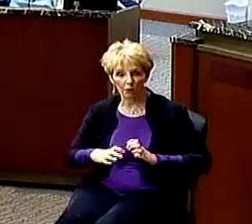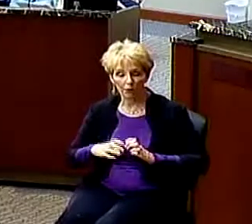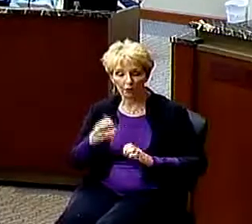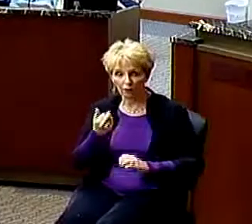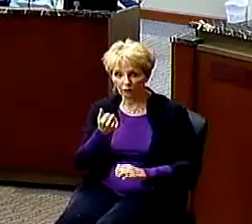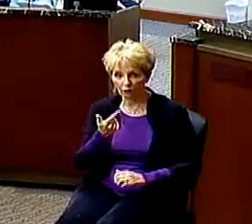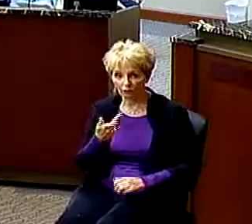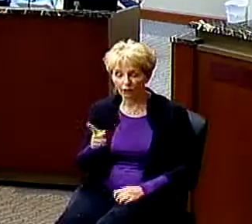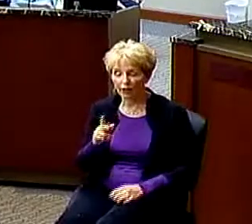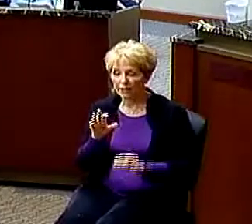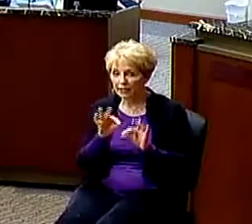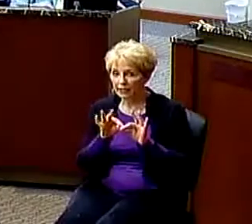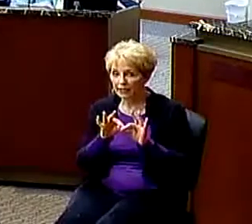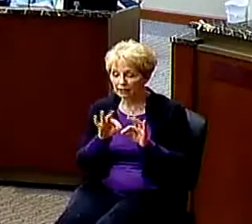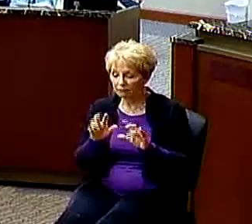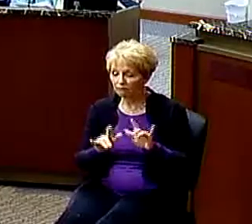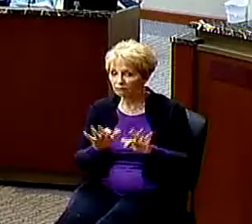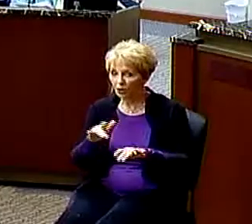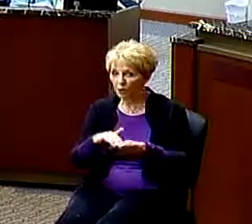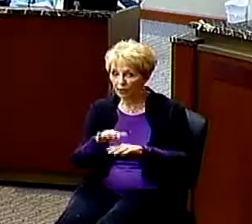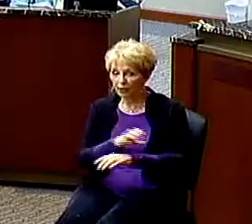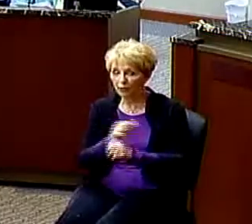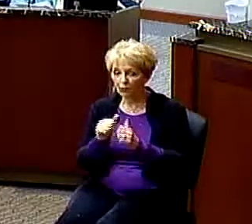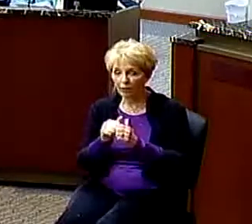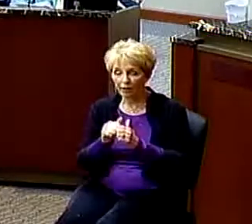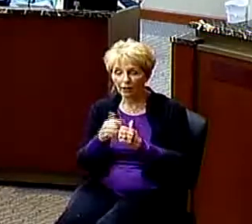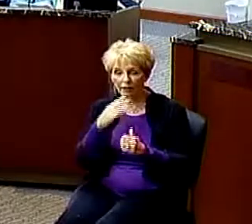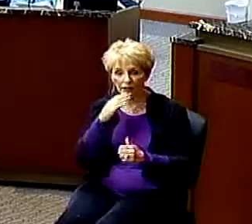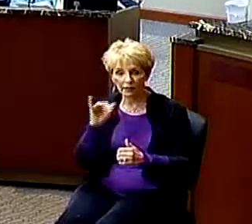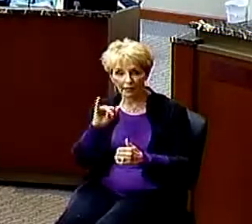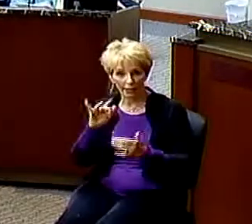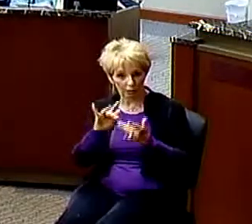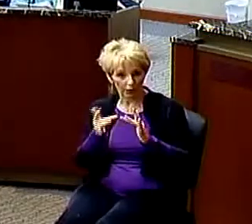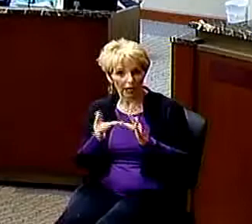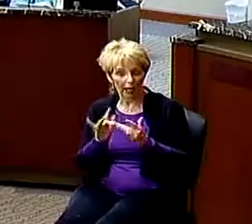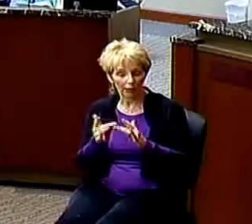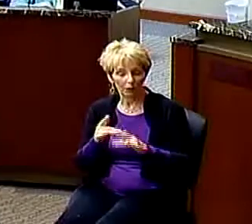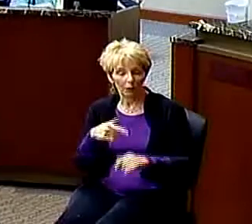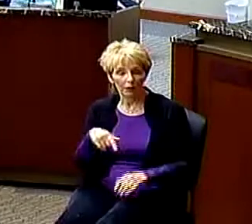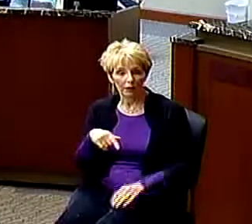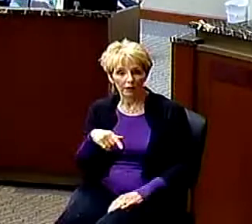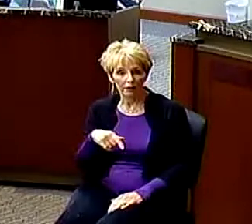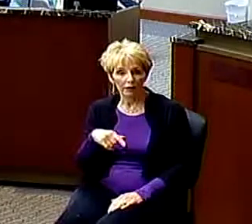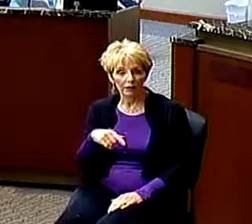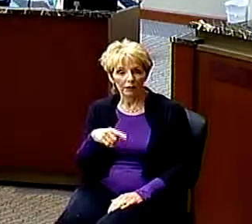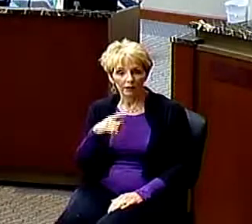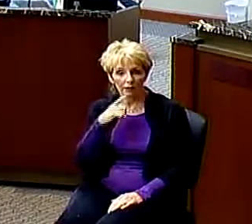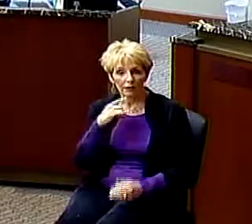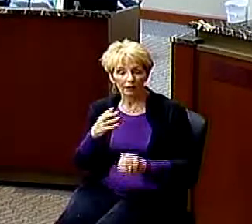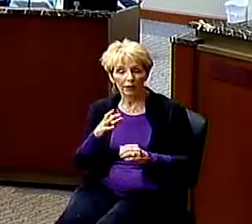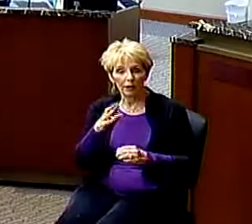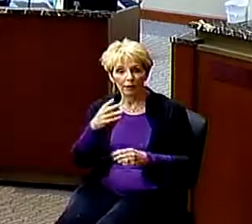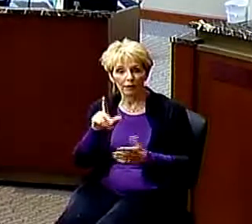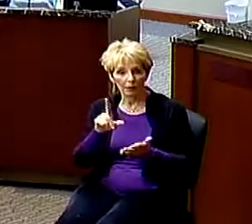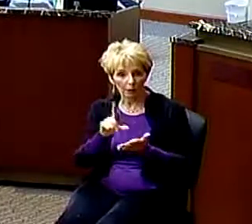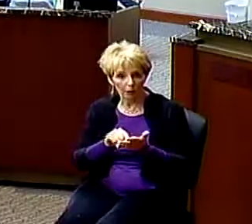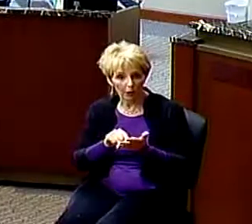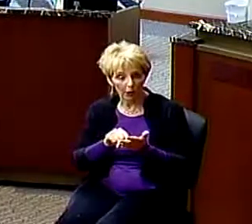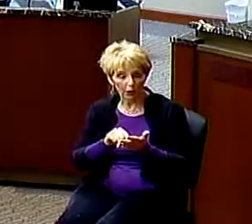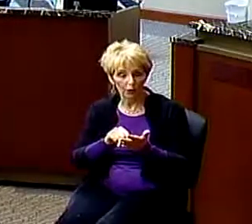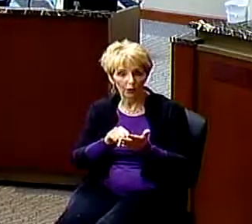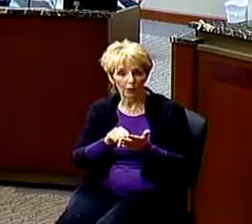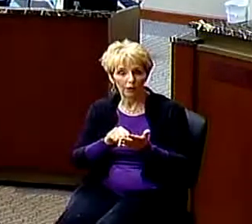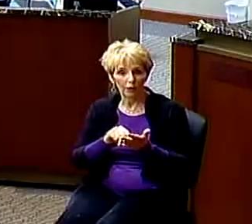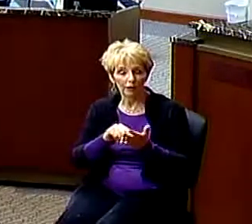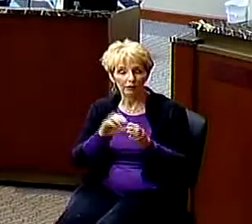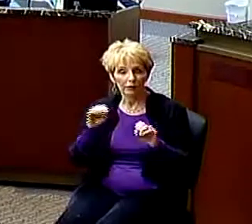few keystrokes on the keyboard, and with the magic of the internet, press releases and public notices zip